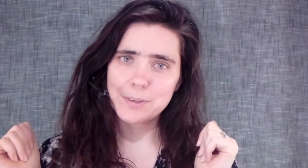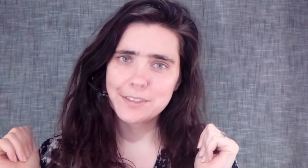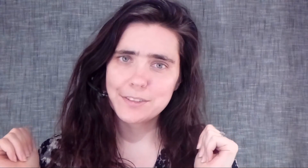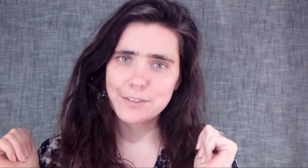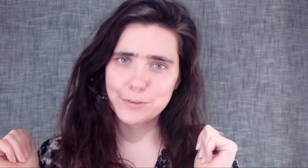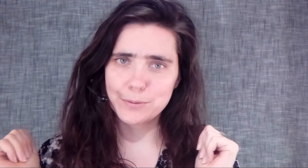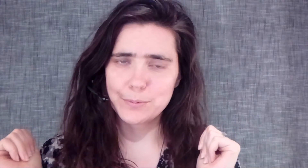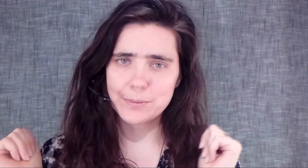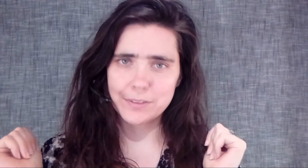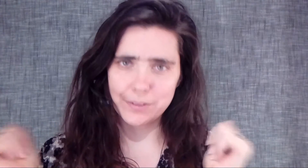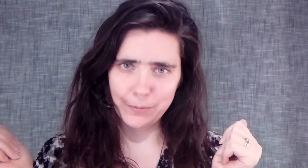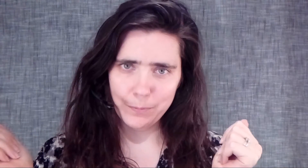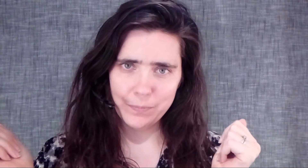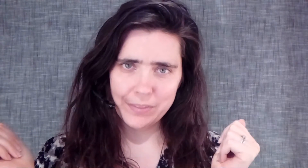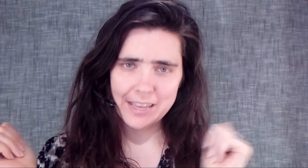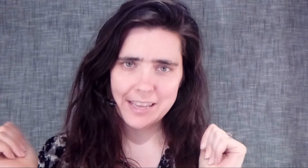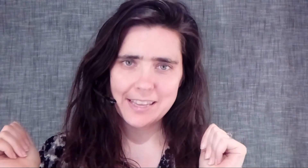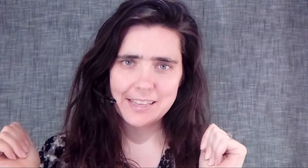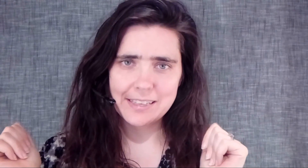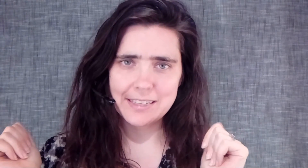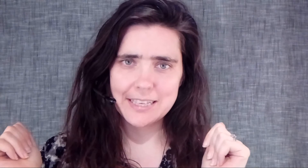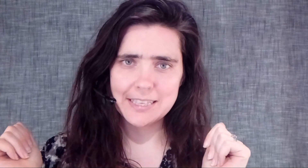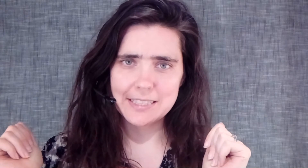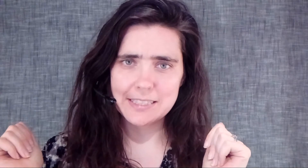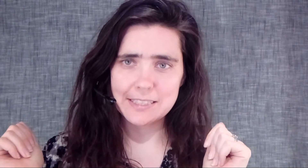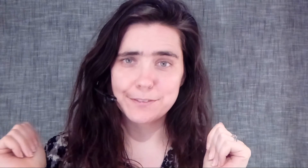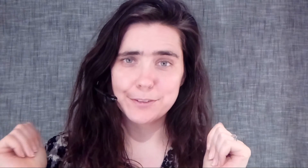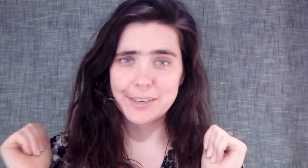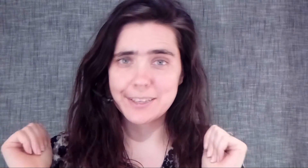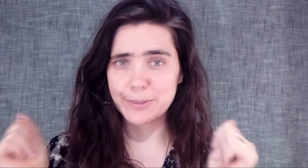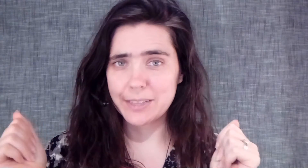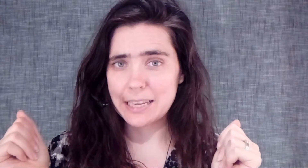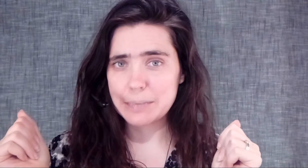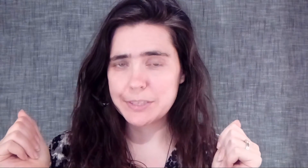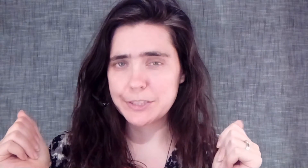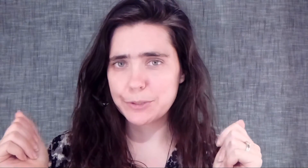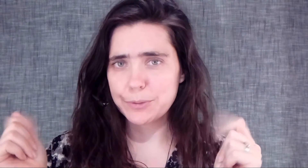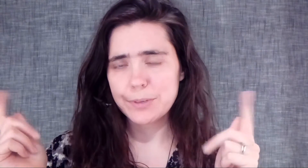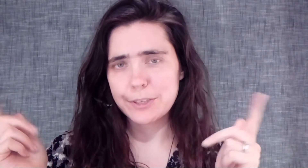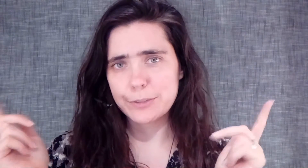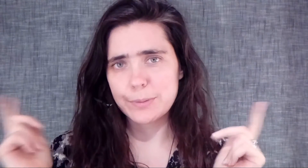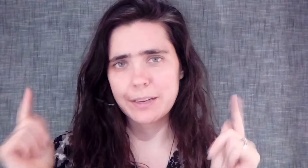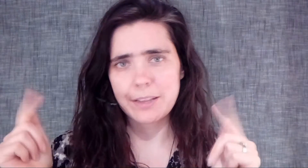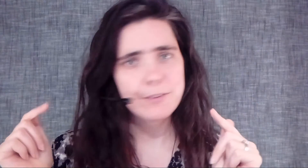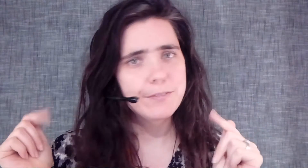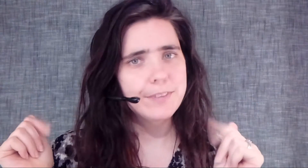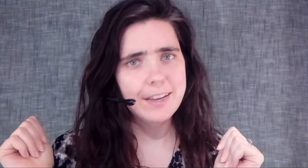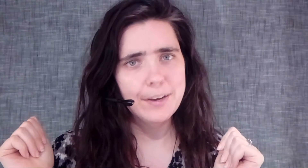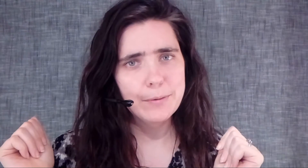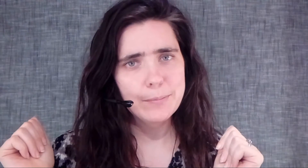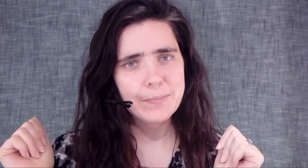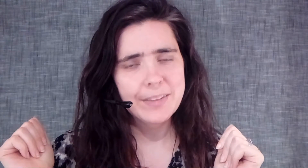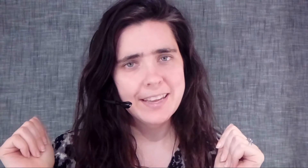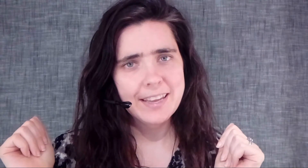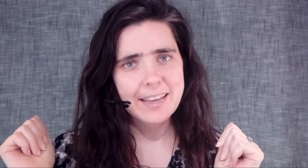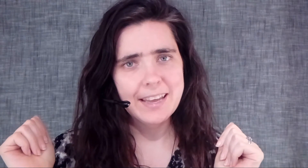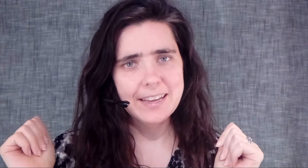will do though is, if you guys would like me to, I'll do another video and